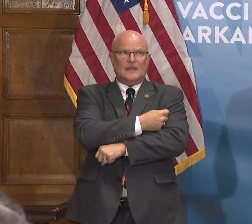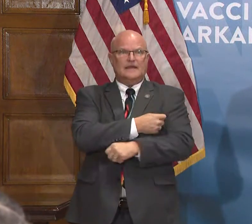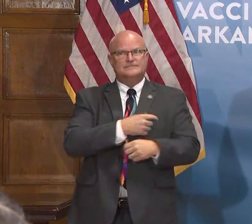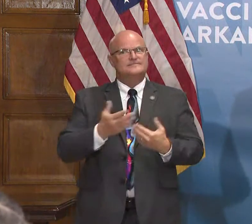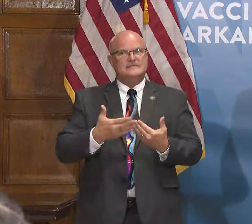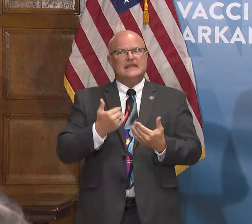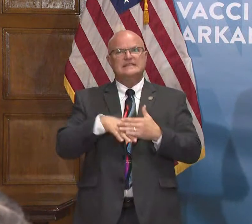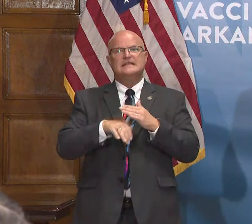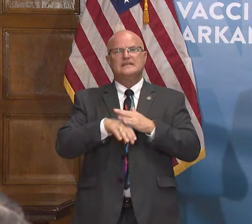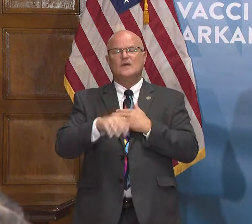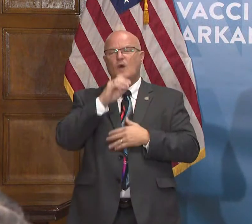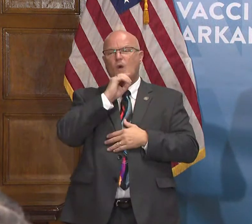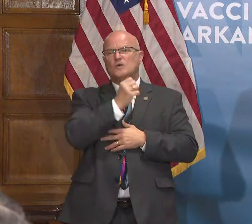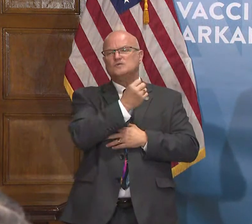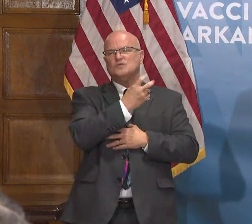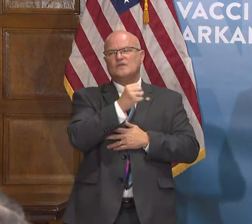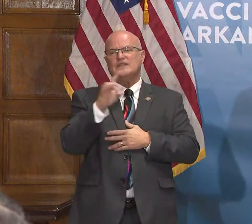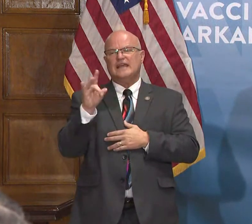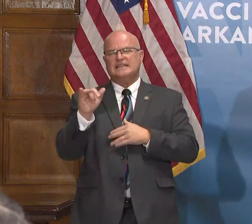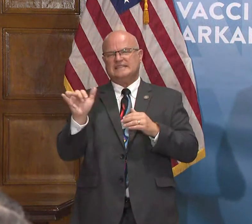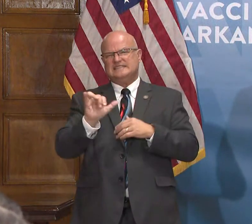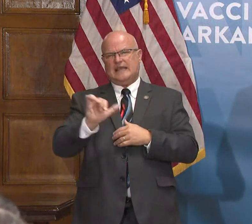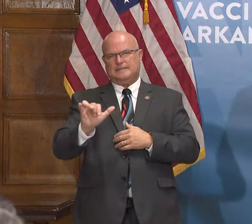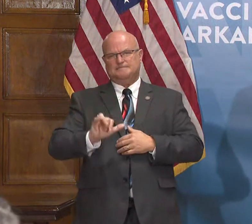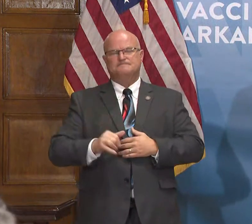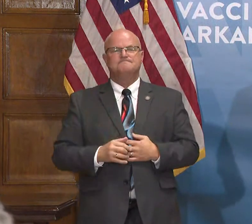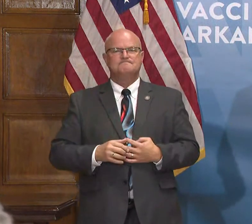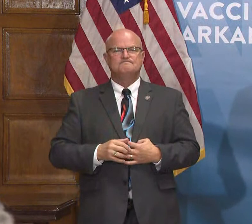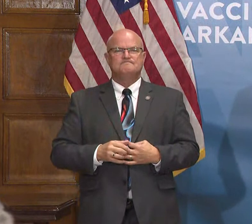like it was in the 12 to 18-year-old.